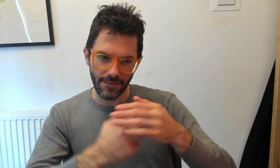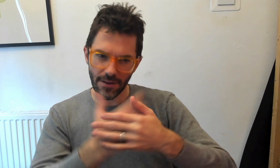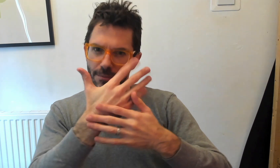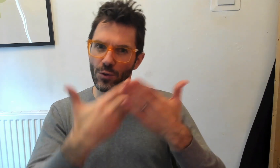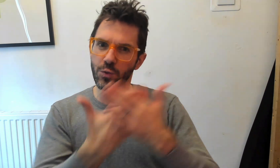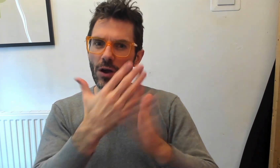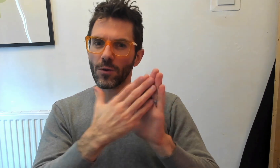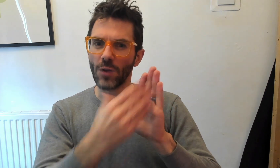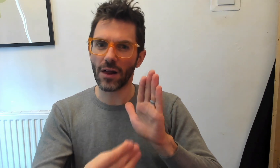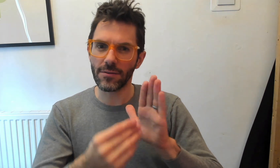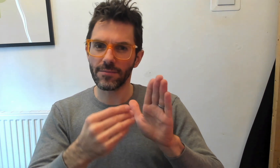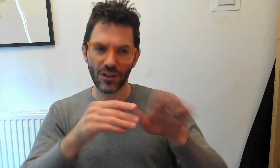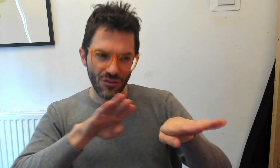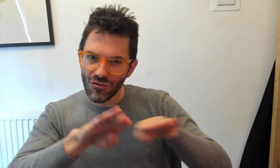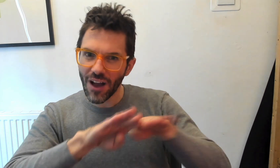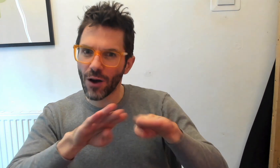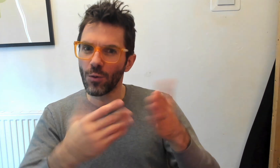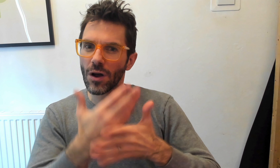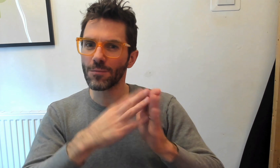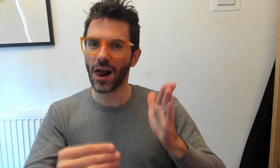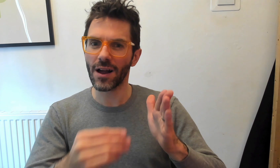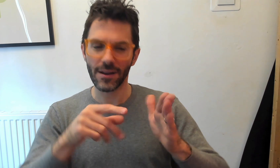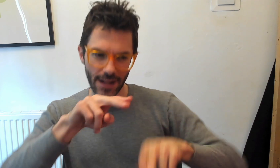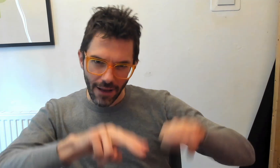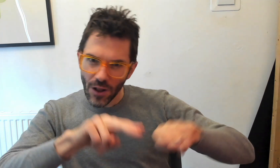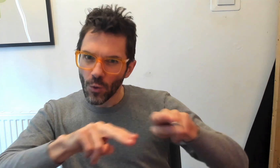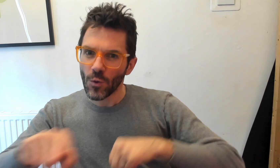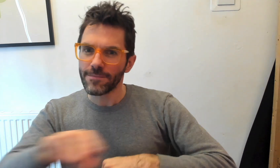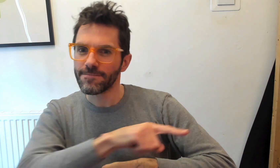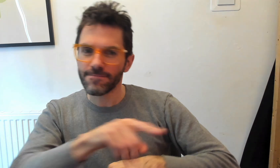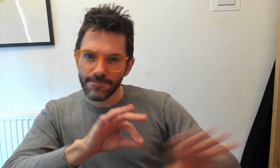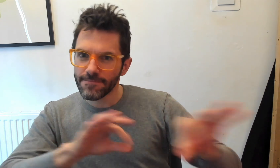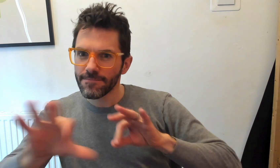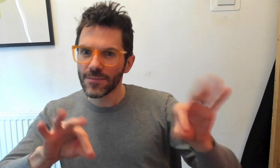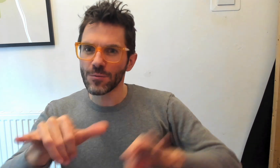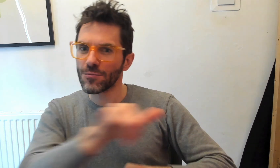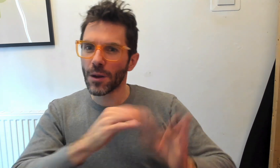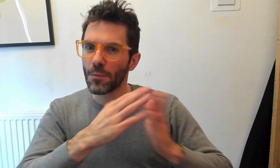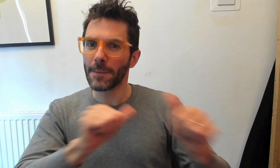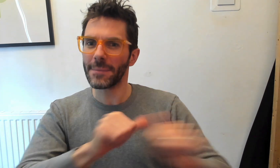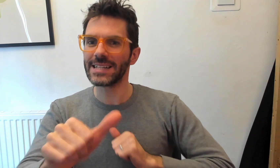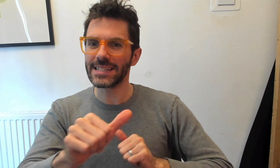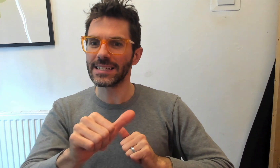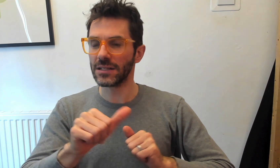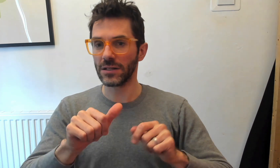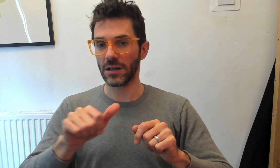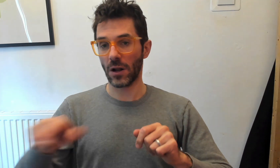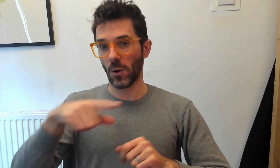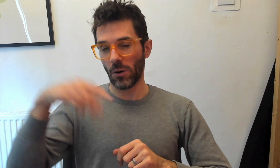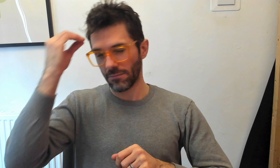They develop new models, train new models, evaluate and choose which are the best models